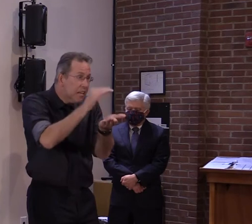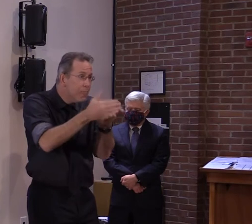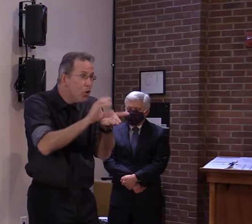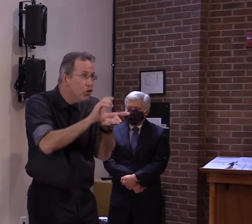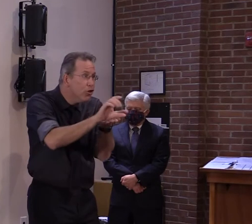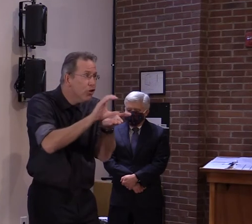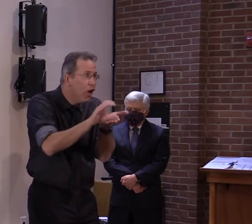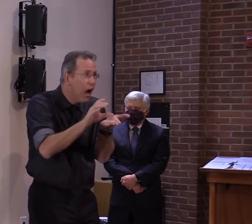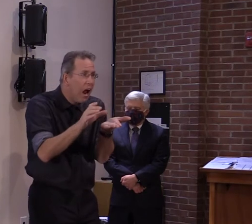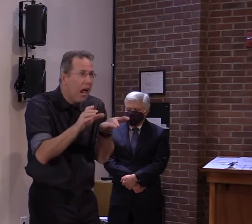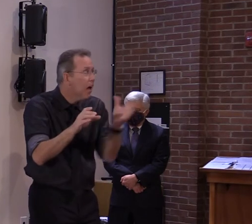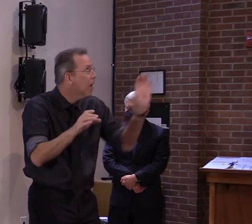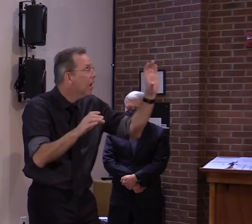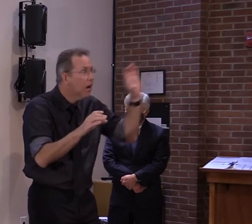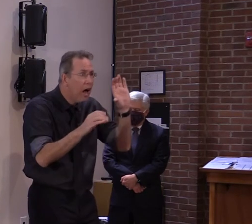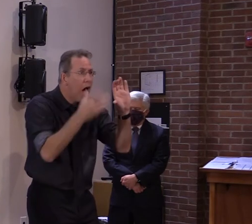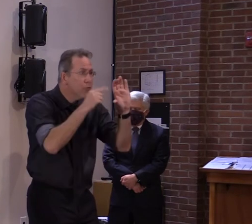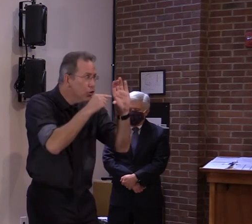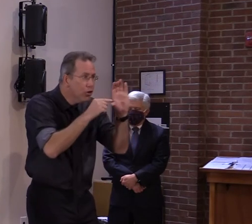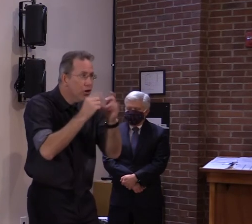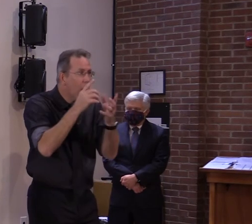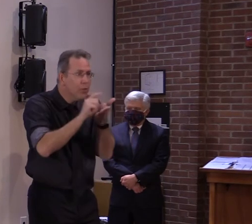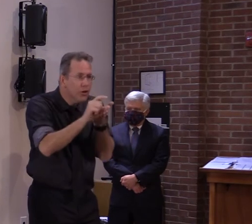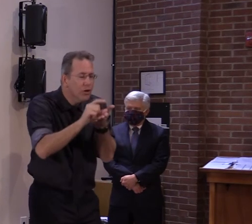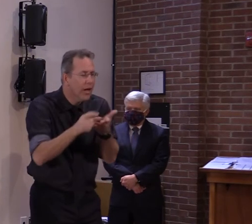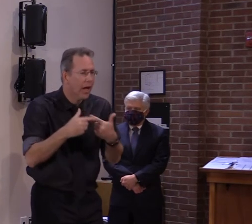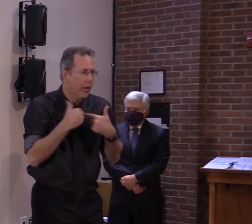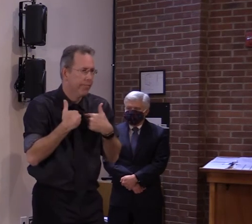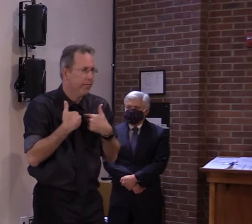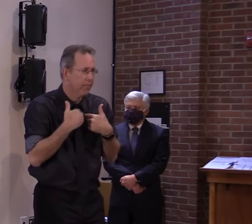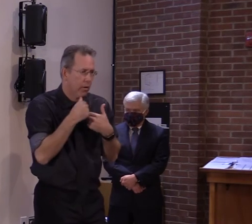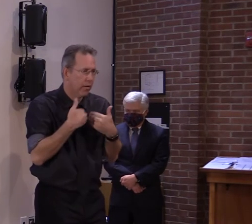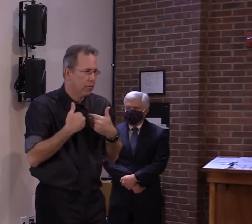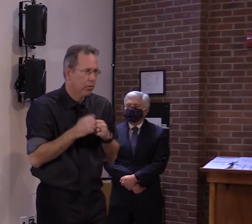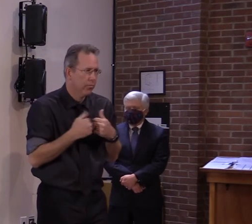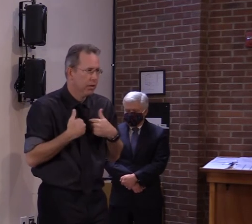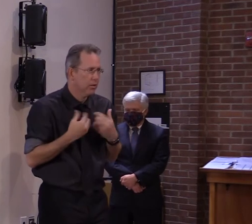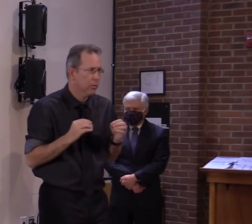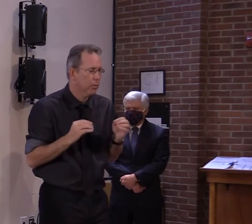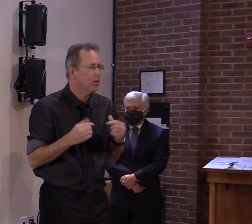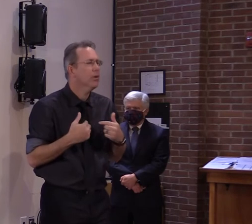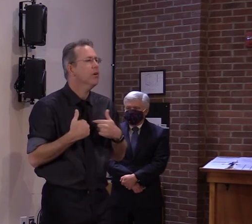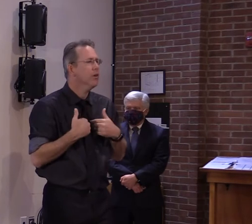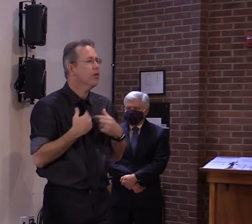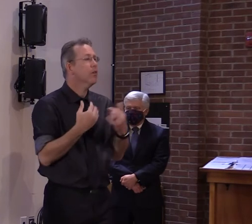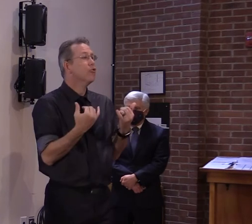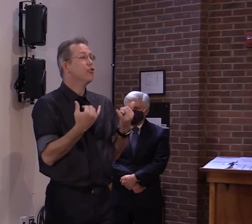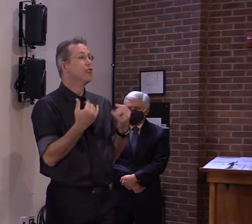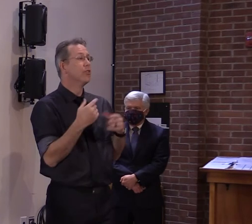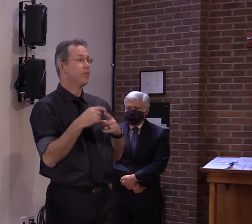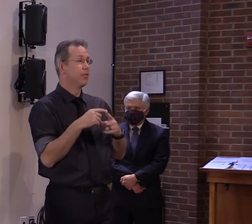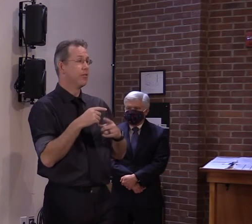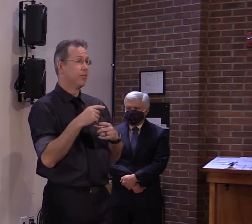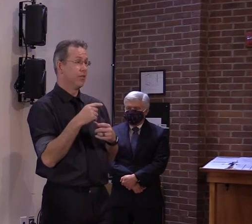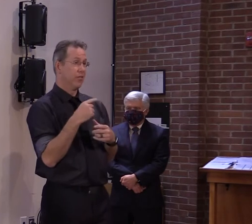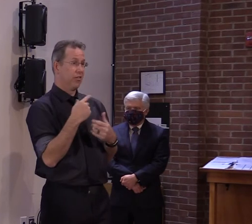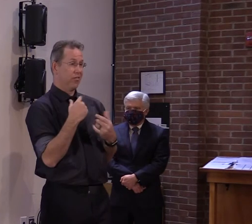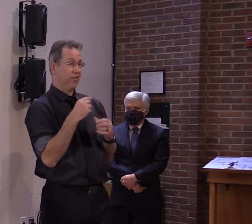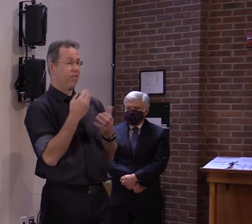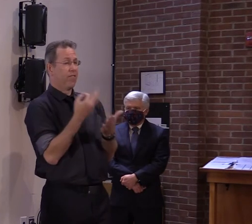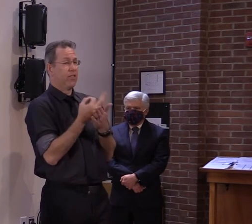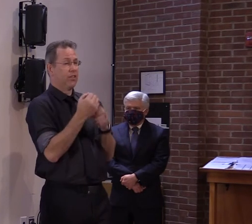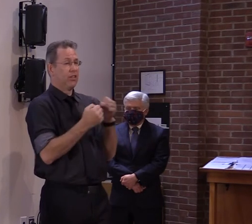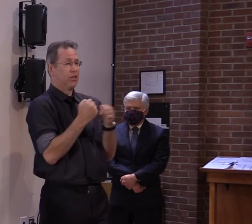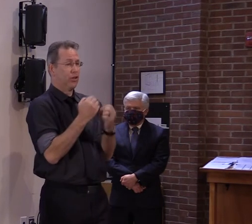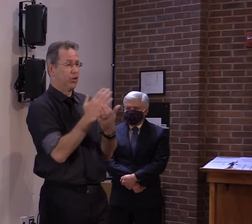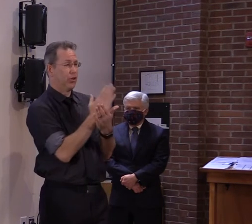request for the Joint Fiscal Committee is to make sure that we can do our contact tracing and testing, which we